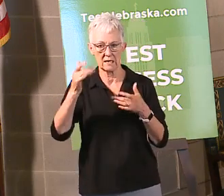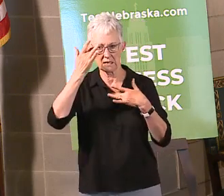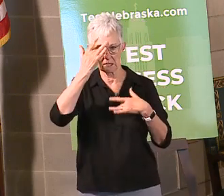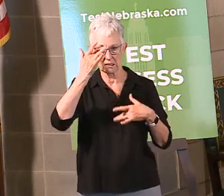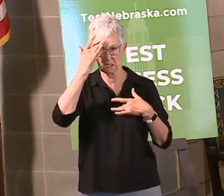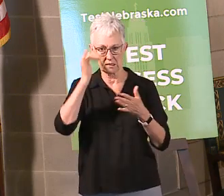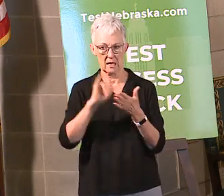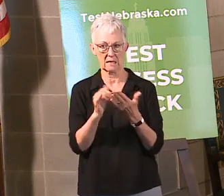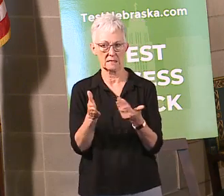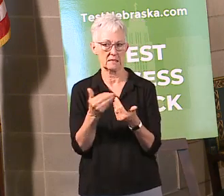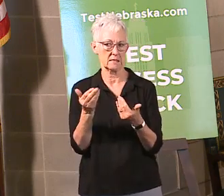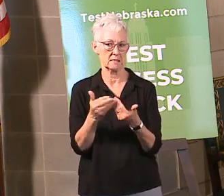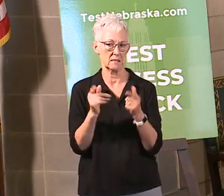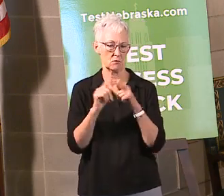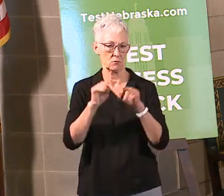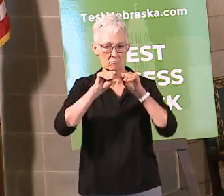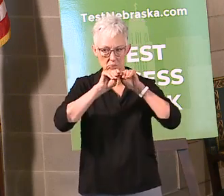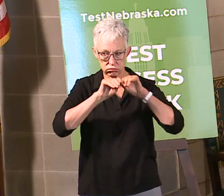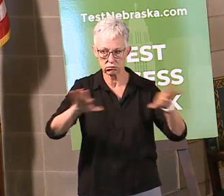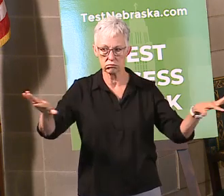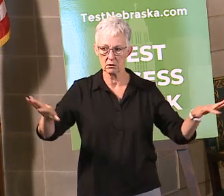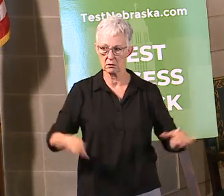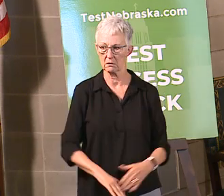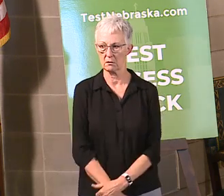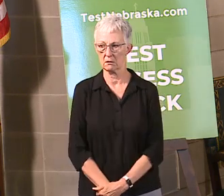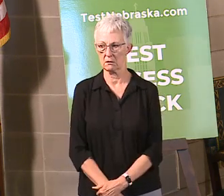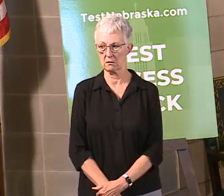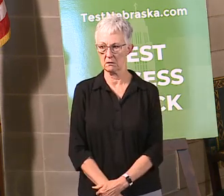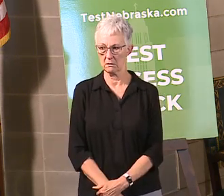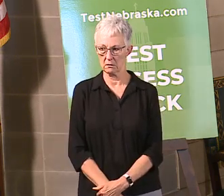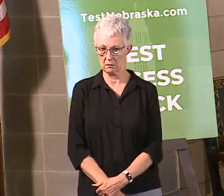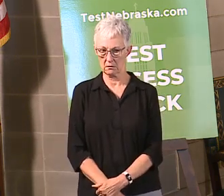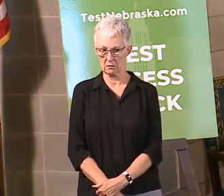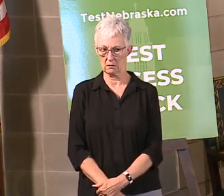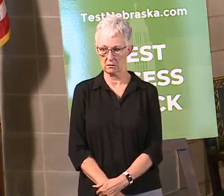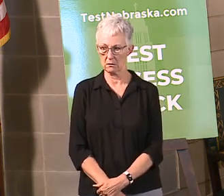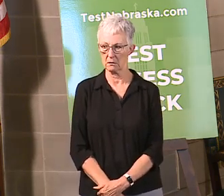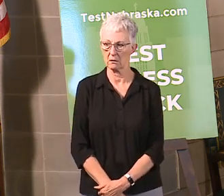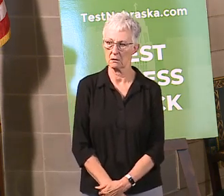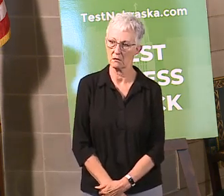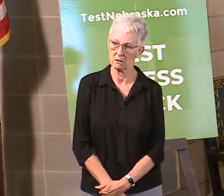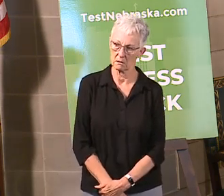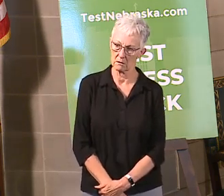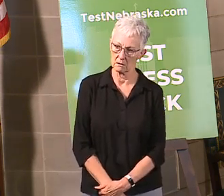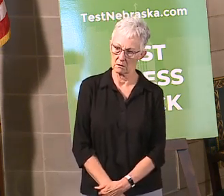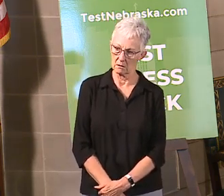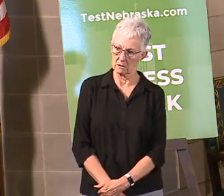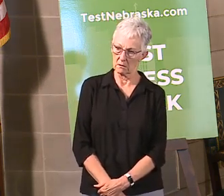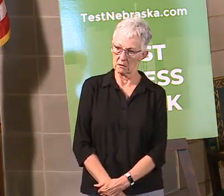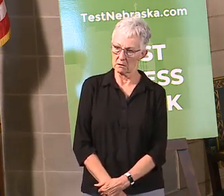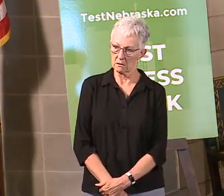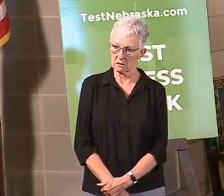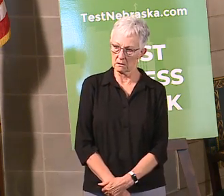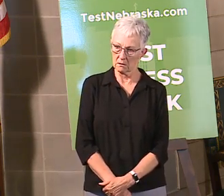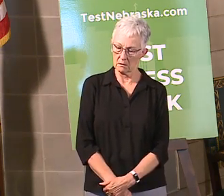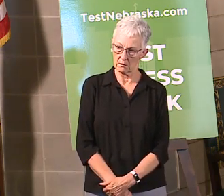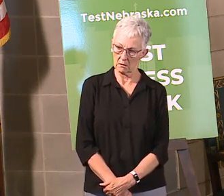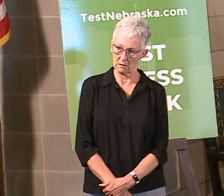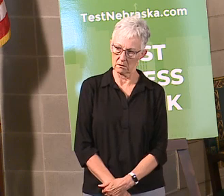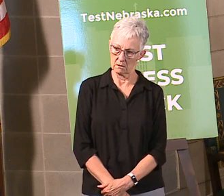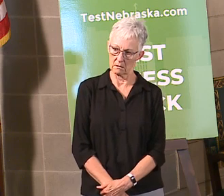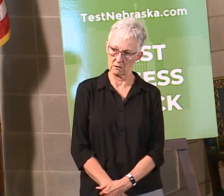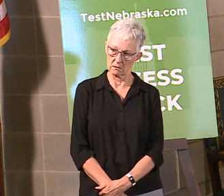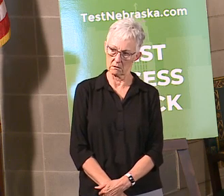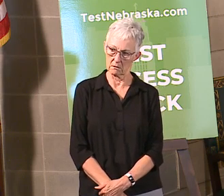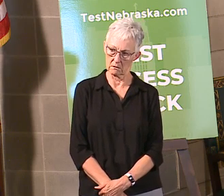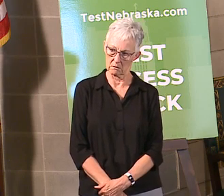and then you slow the spread of the virus that way. So if cities have hospital capacity that can support their local area, you would